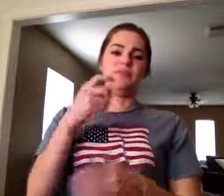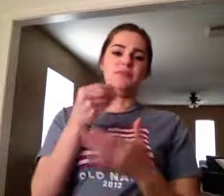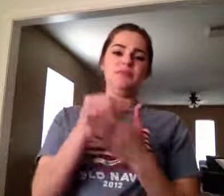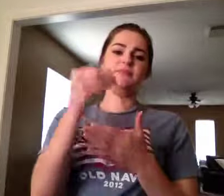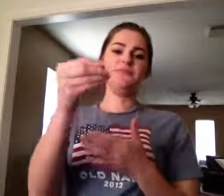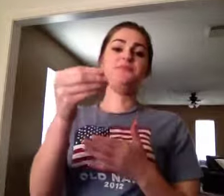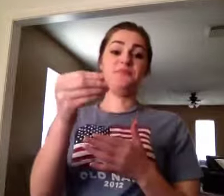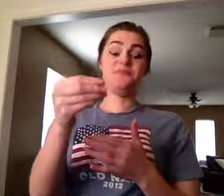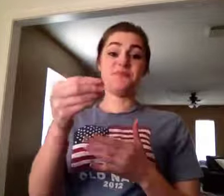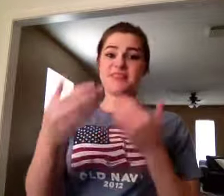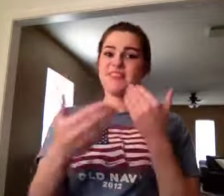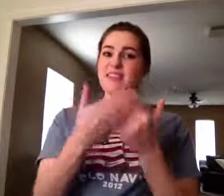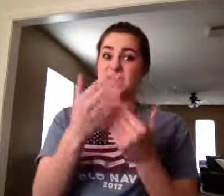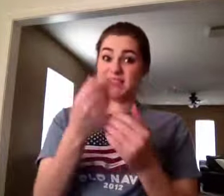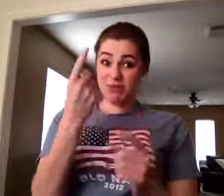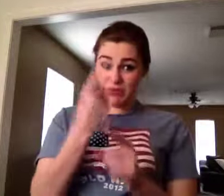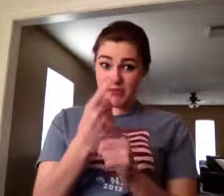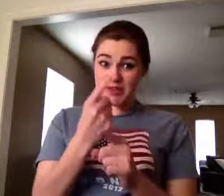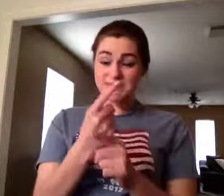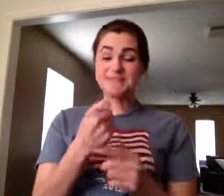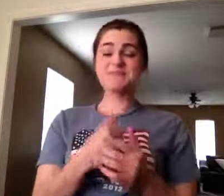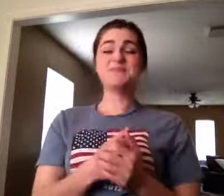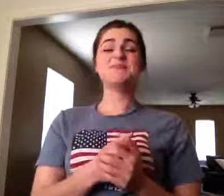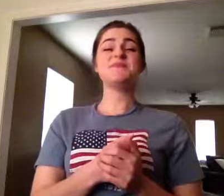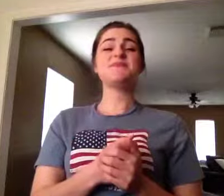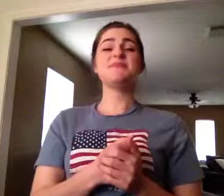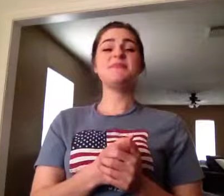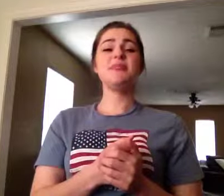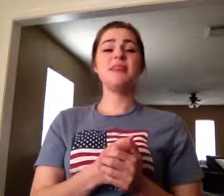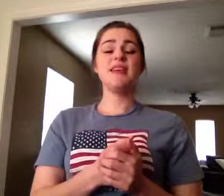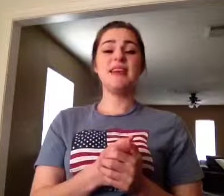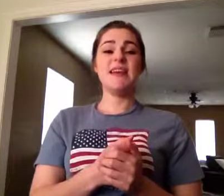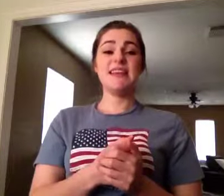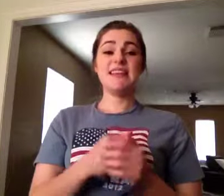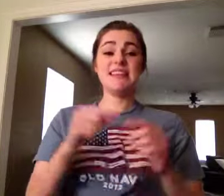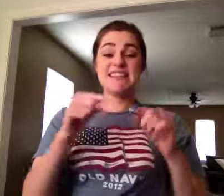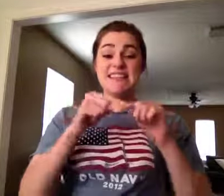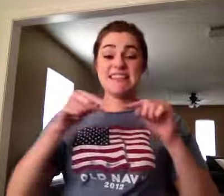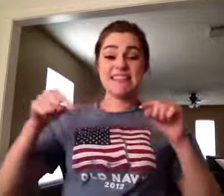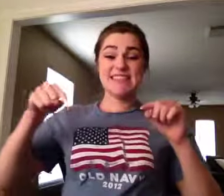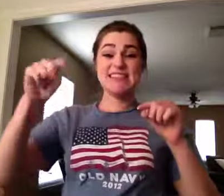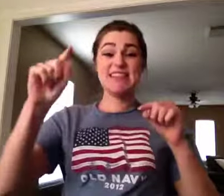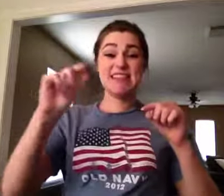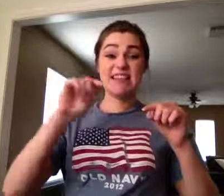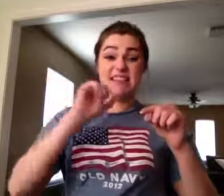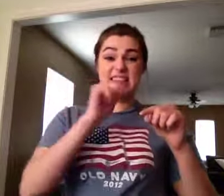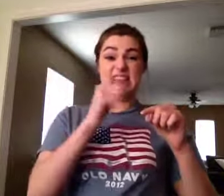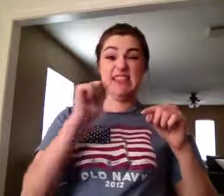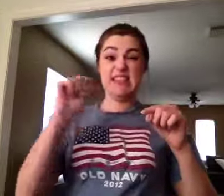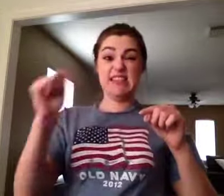it? We know each side is 10 feet, so the area of the floor is 100 square feet.